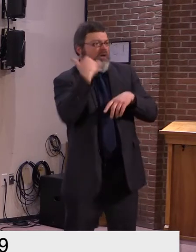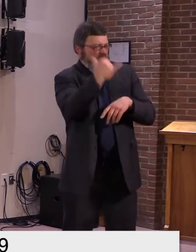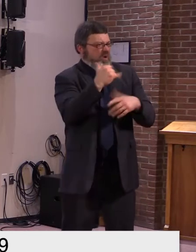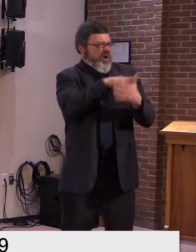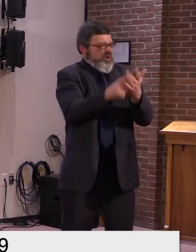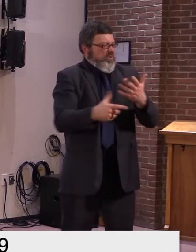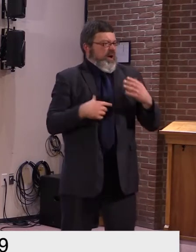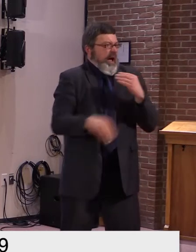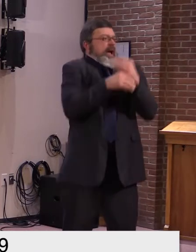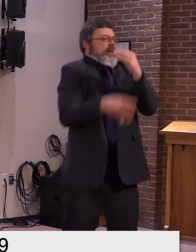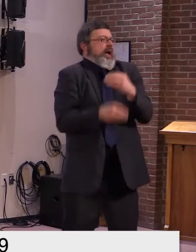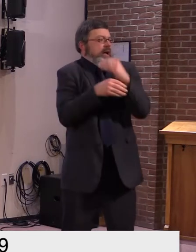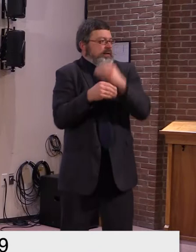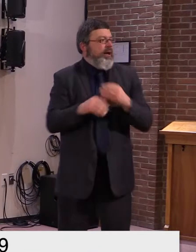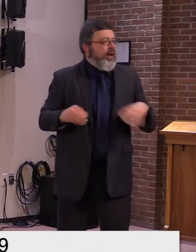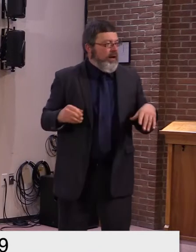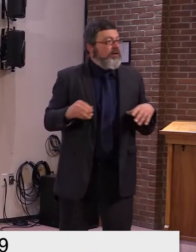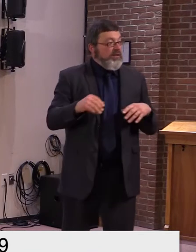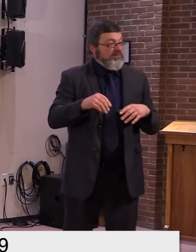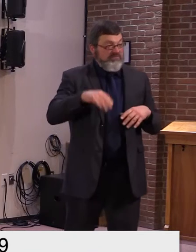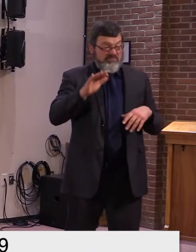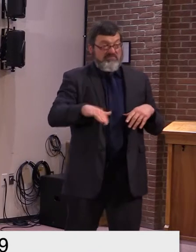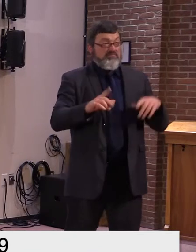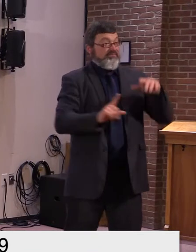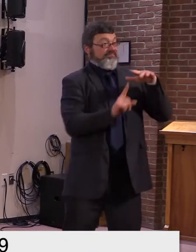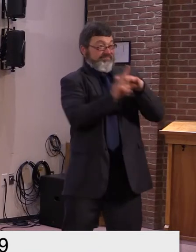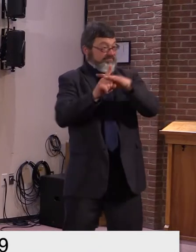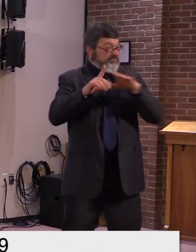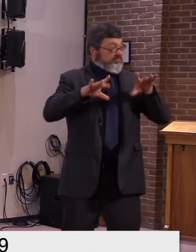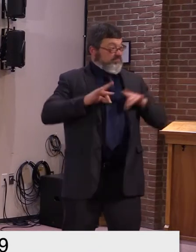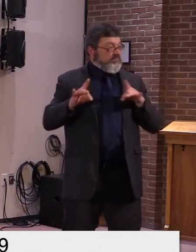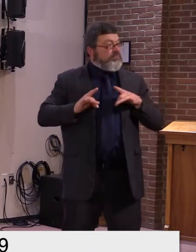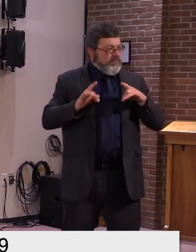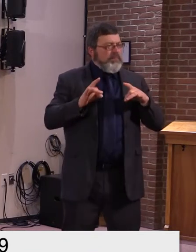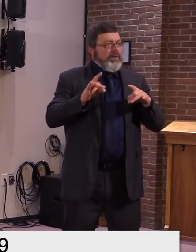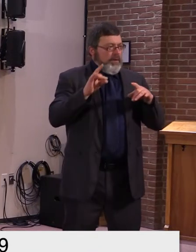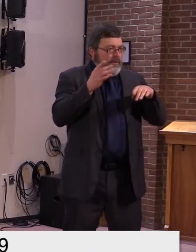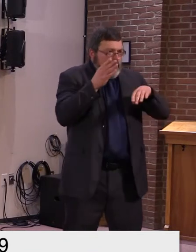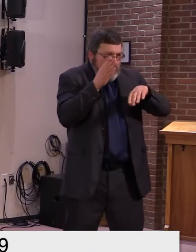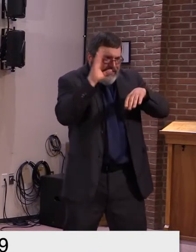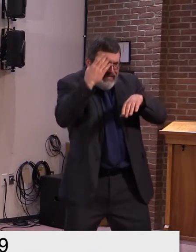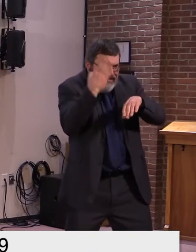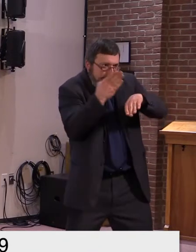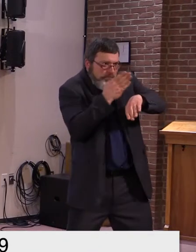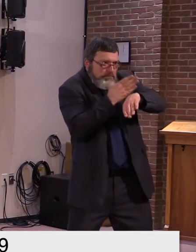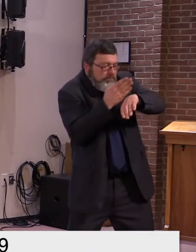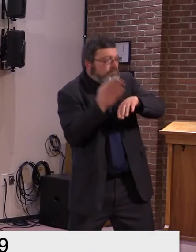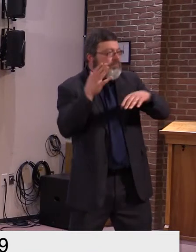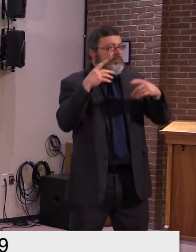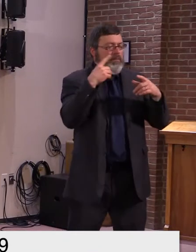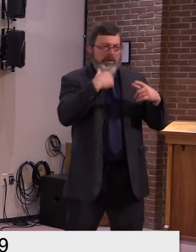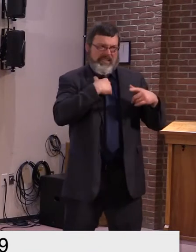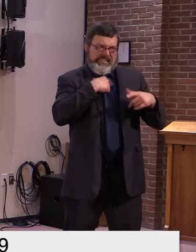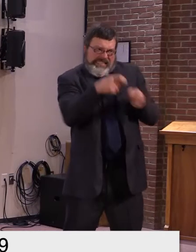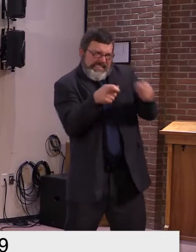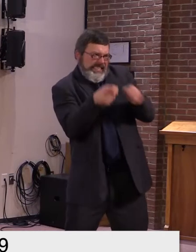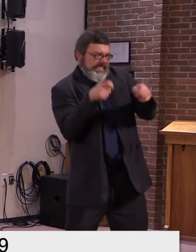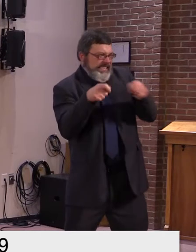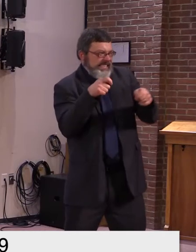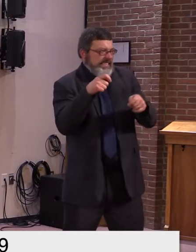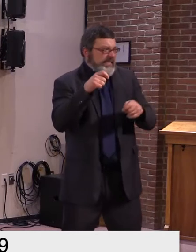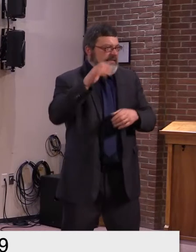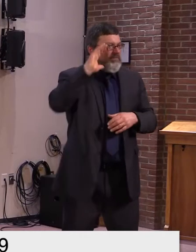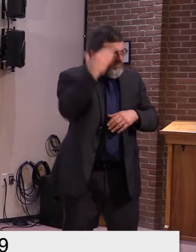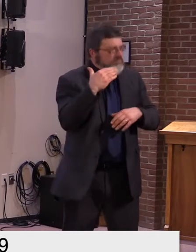strict measures that will remain in place, and with an understanding that mental health has to be considered